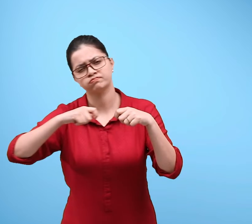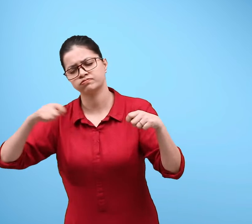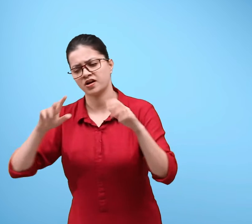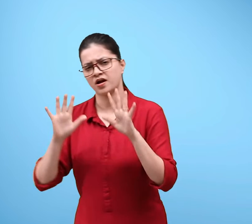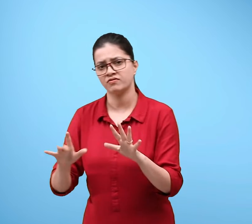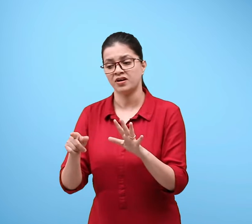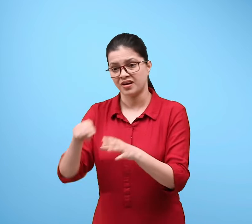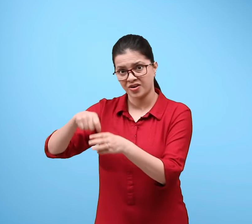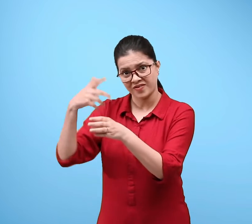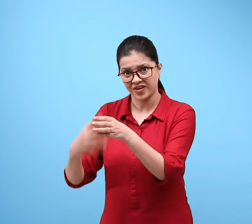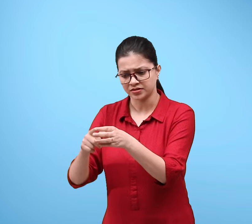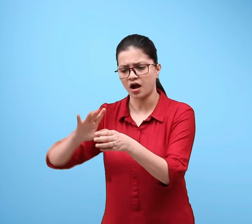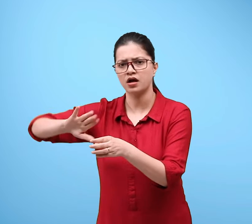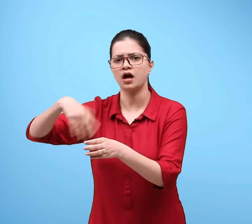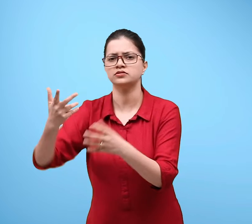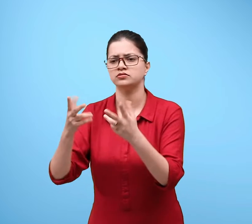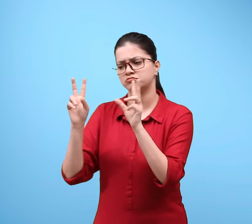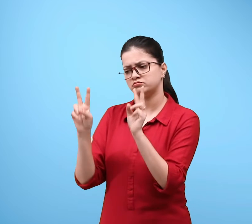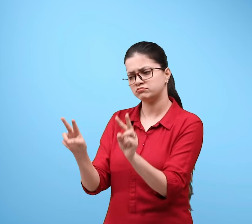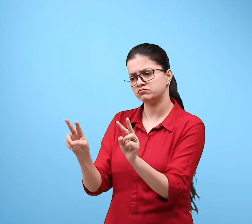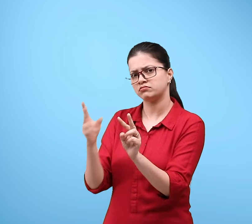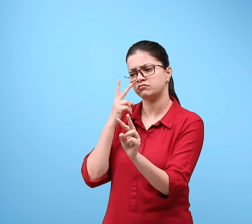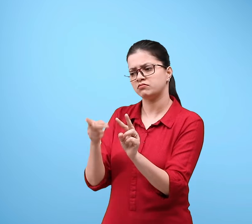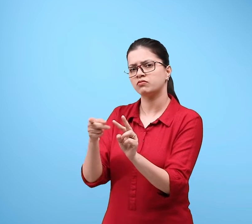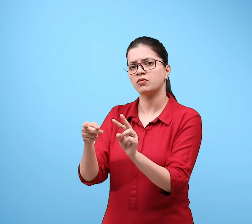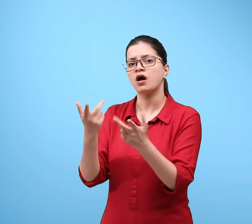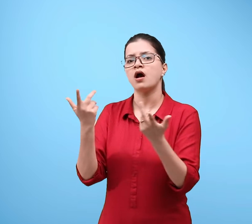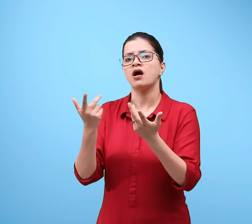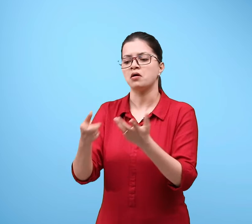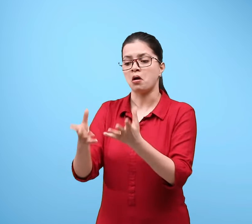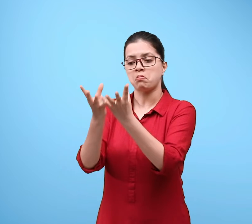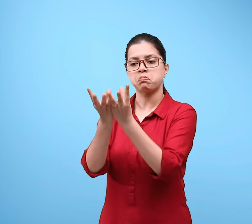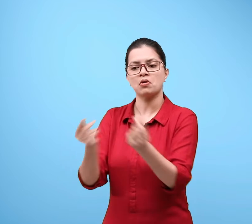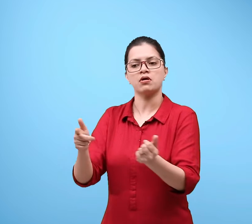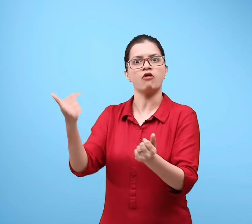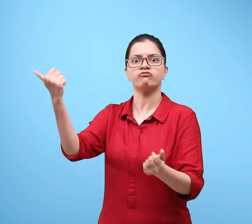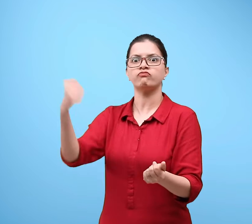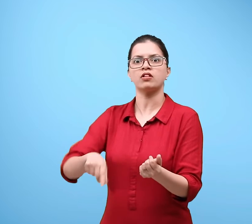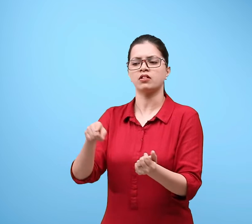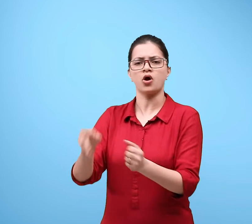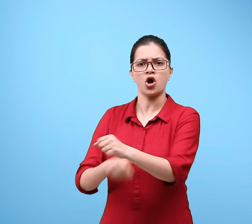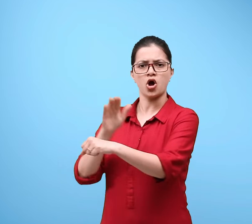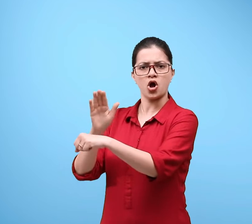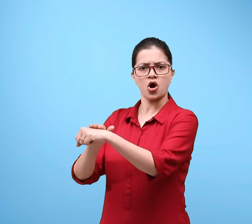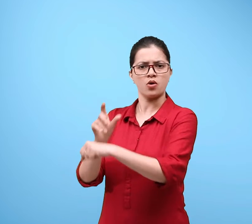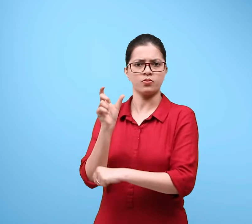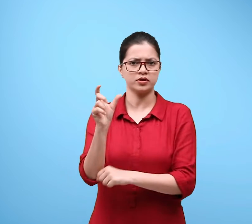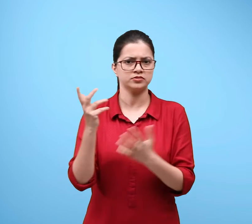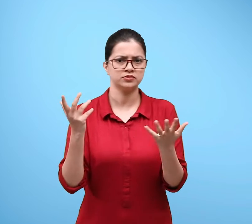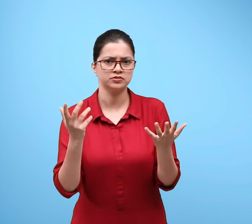Other substances do not mix with water and do not disappear even after we stir for a long time.